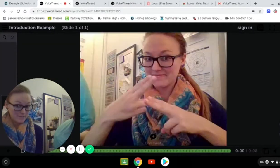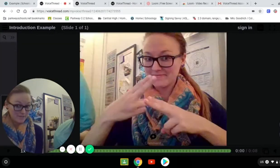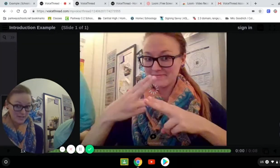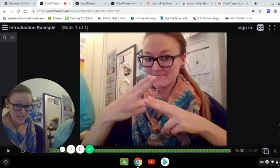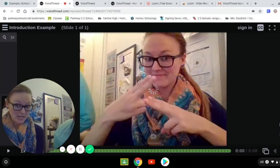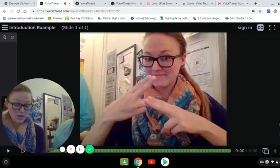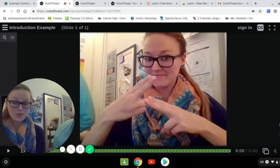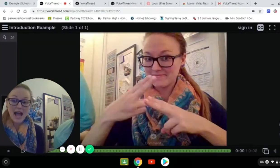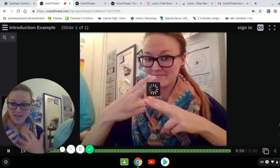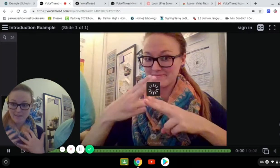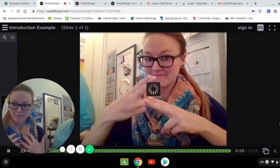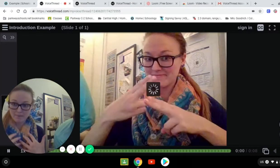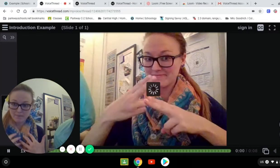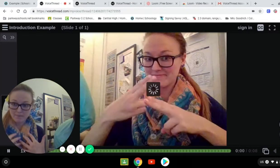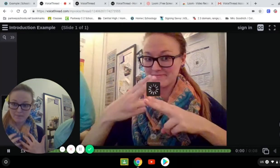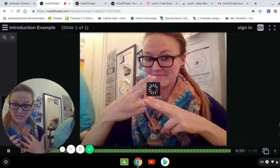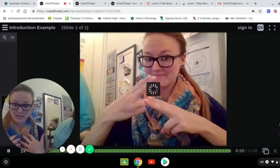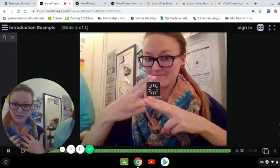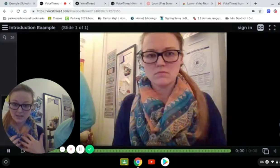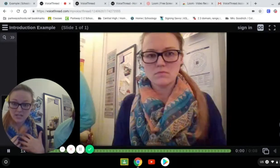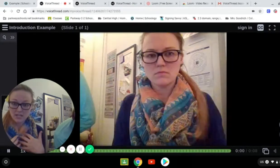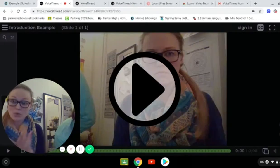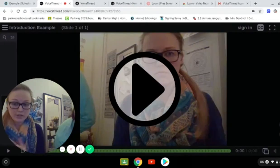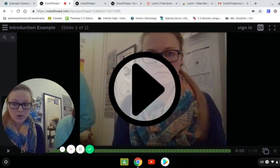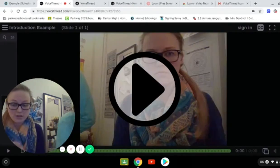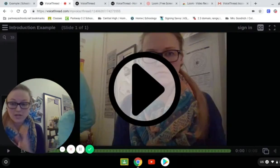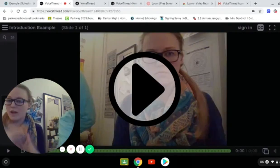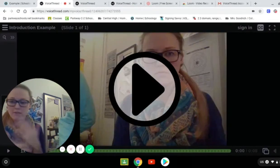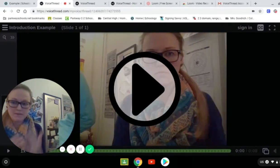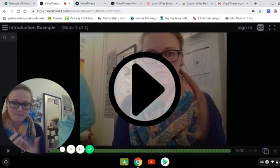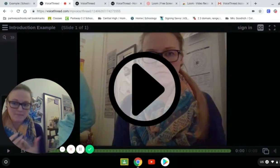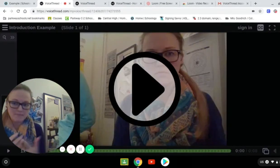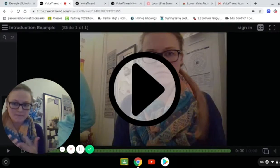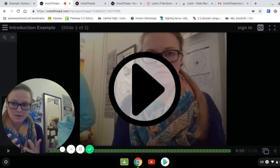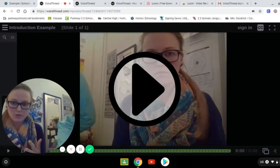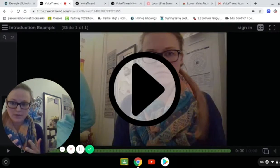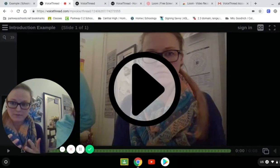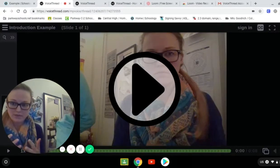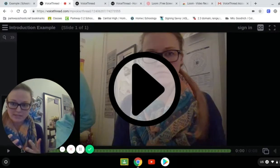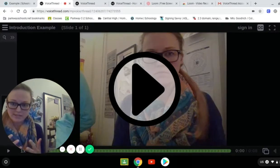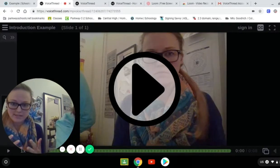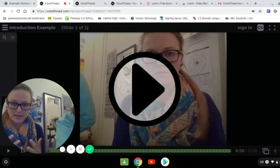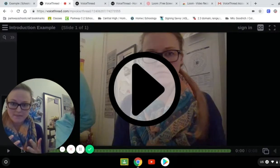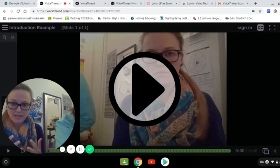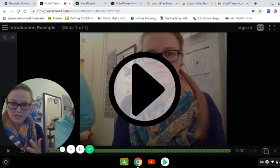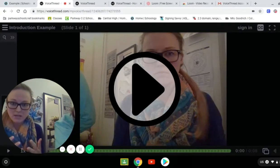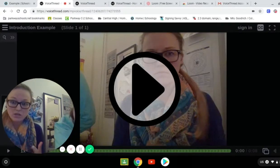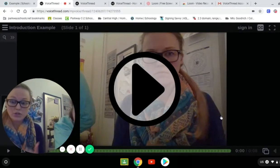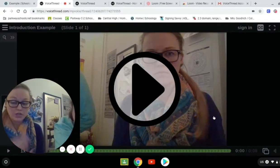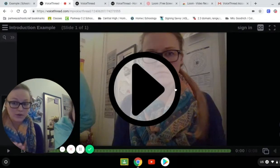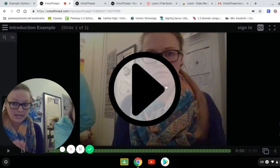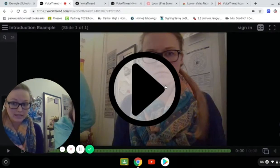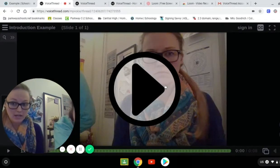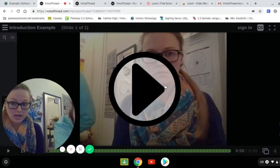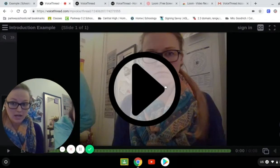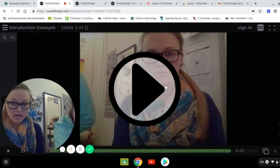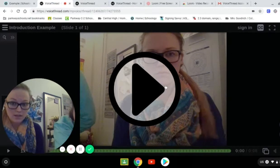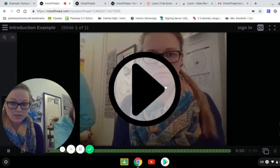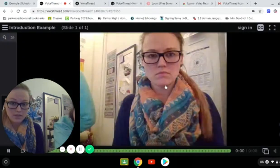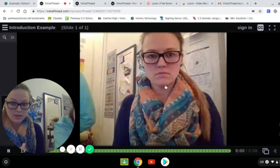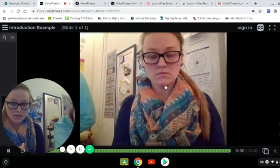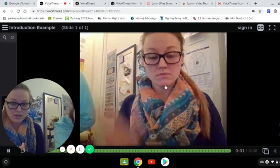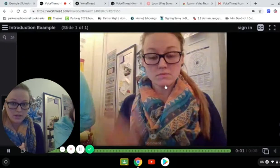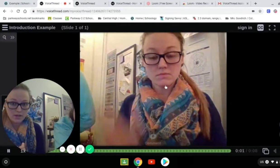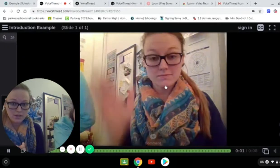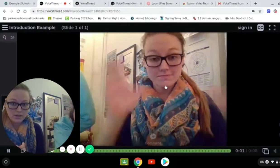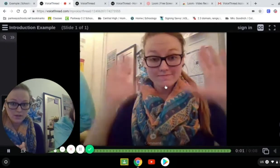video that I have posted, and you are going to comment on it, whatever it may be we're doing for this assignment. So you're going to go ahead and click